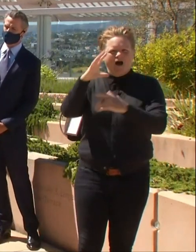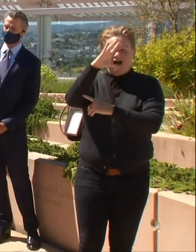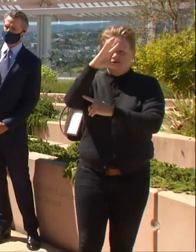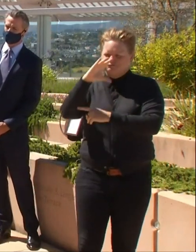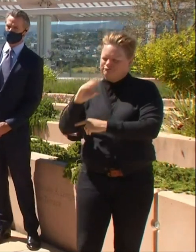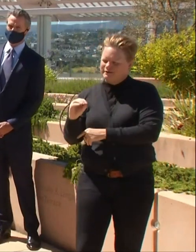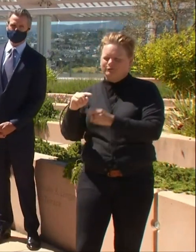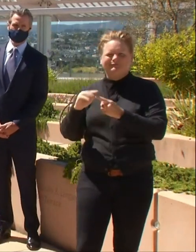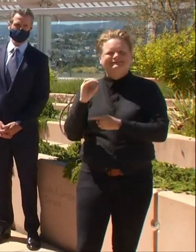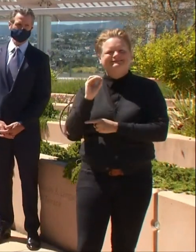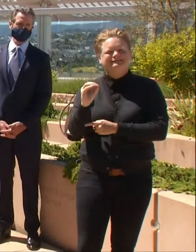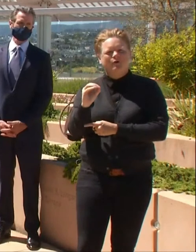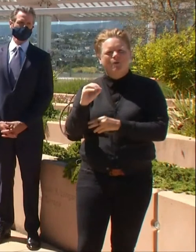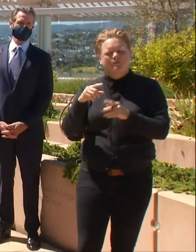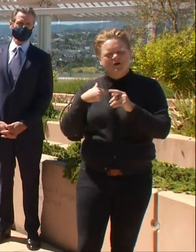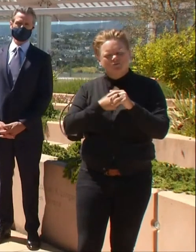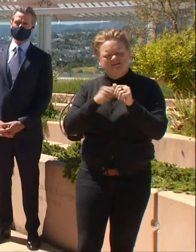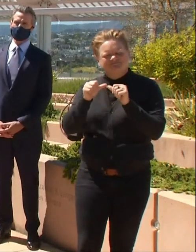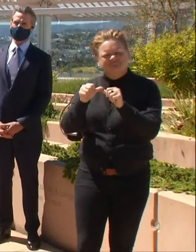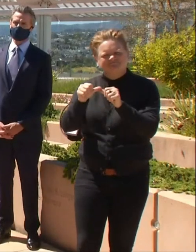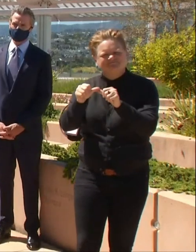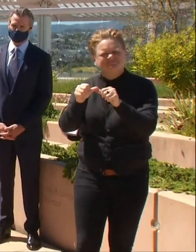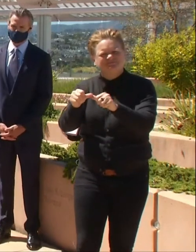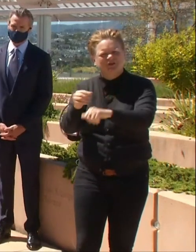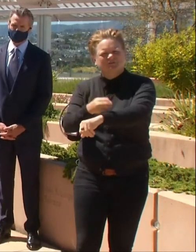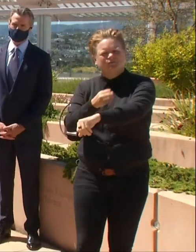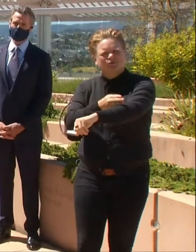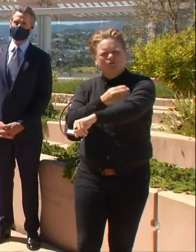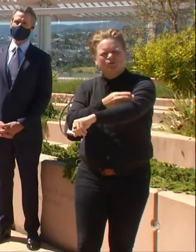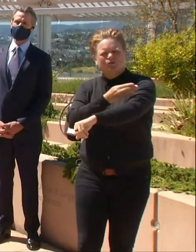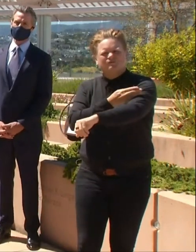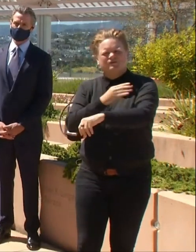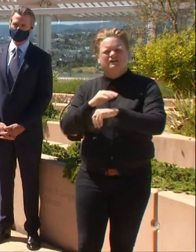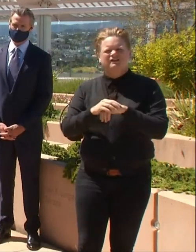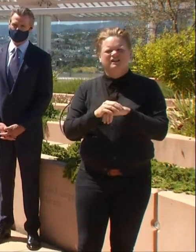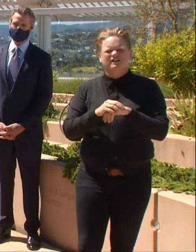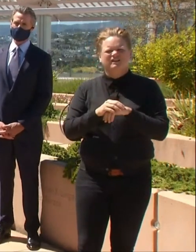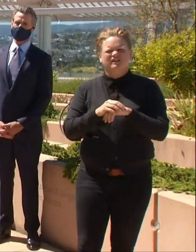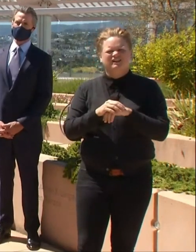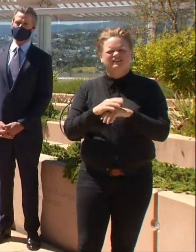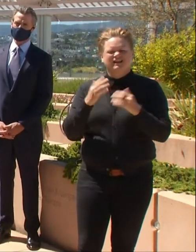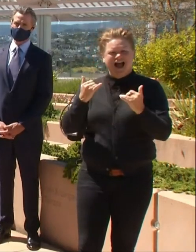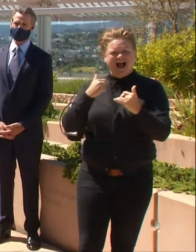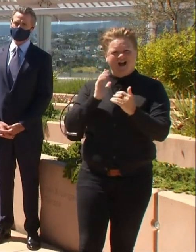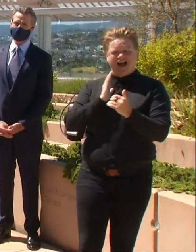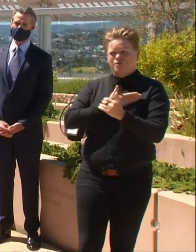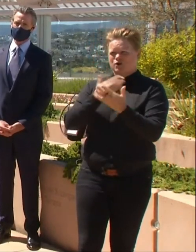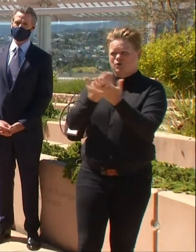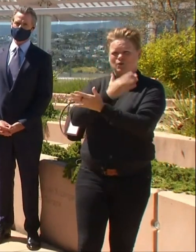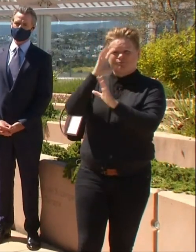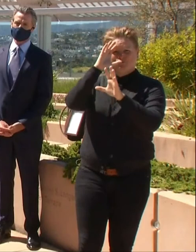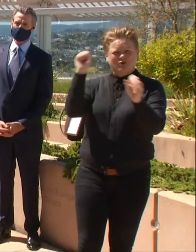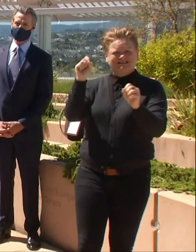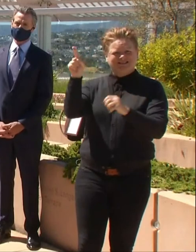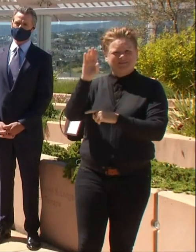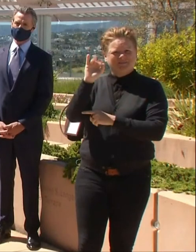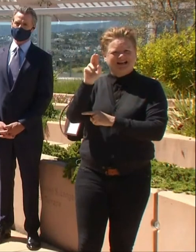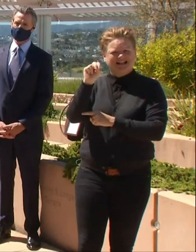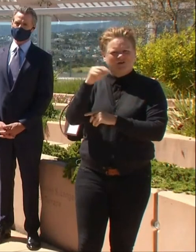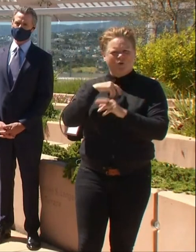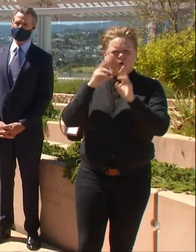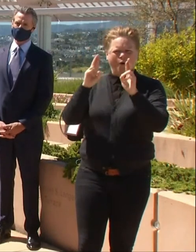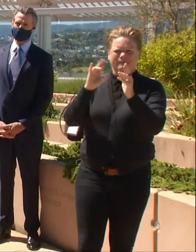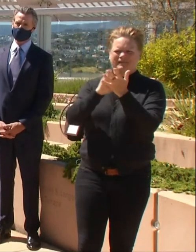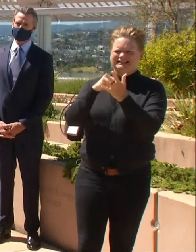in Washington, it's possible there will be a better approach to preventing trafficking. It's one of the things ATF has not been doing a great job of.